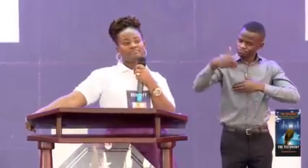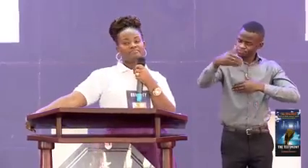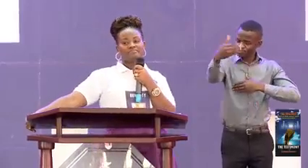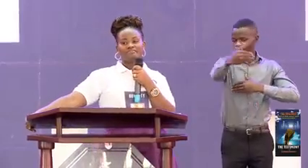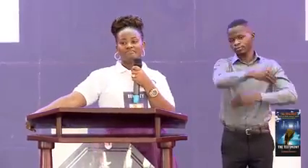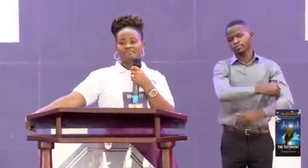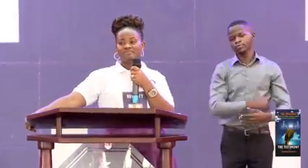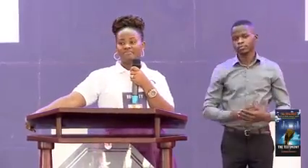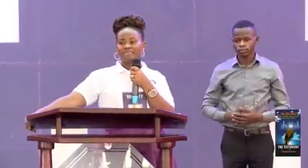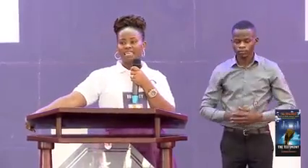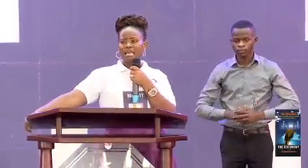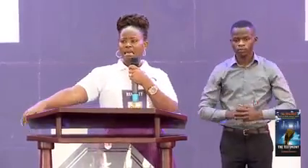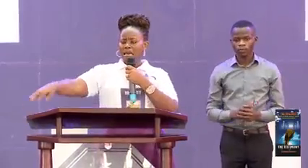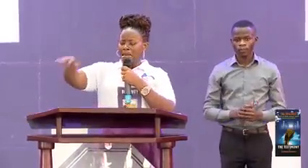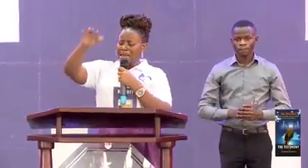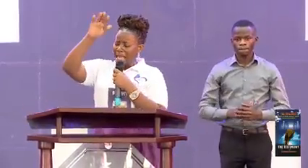imperishable.